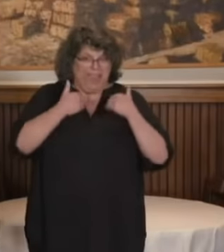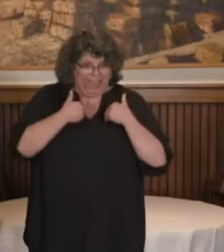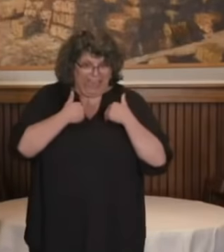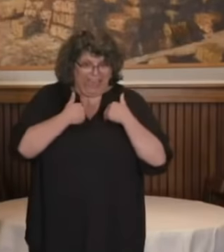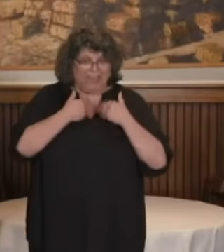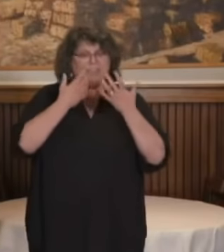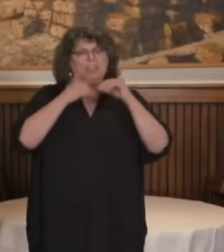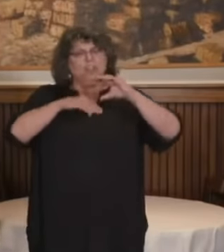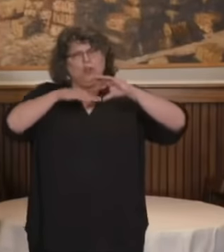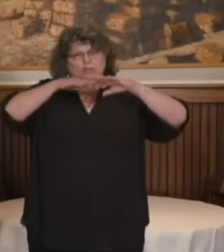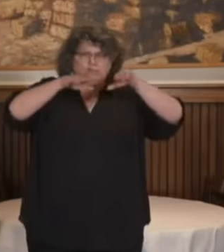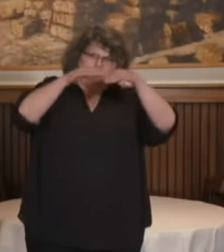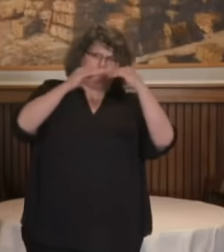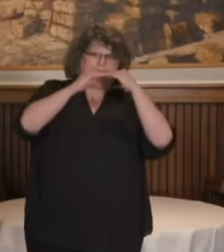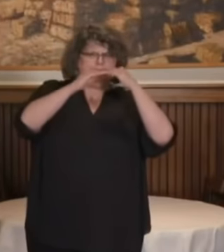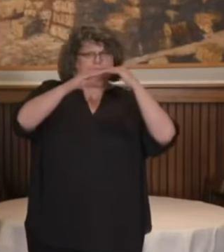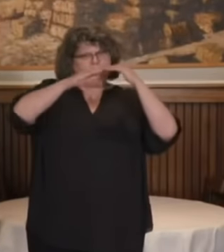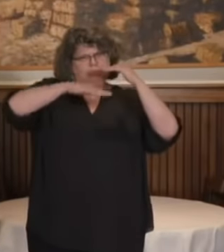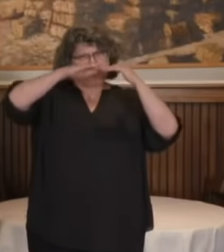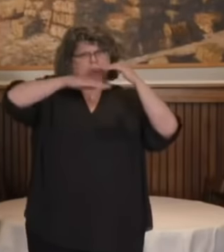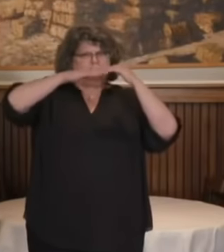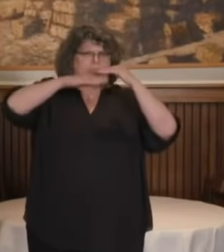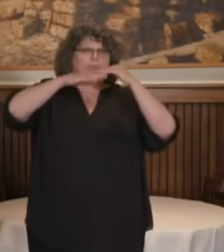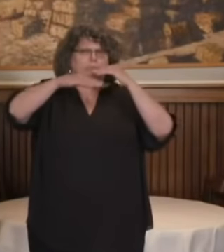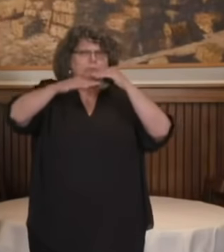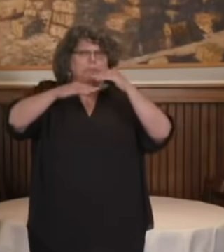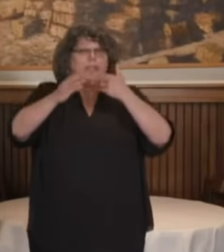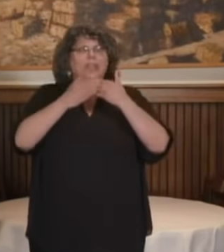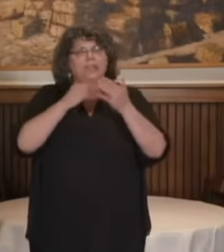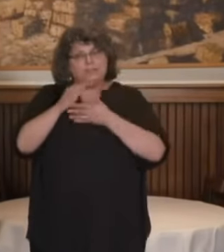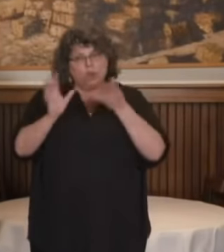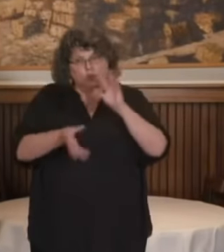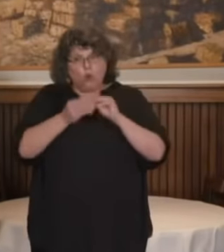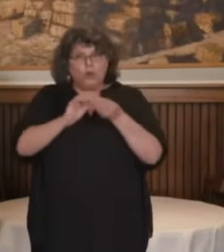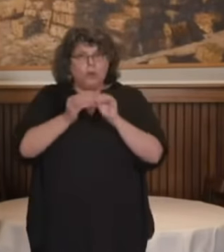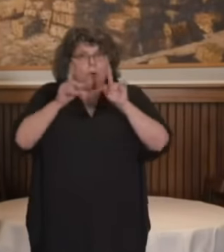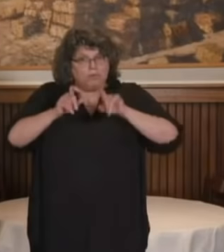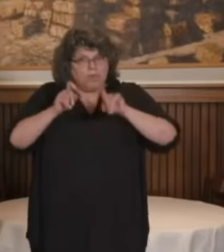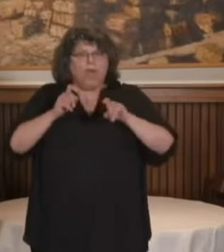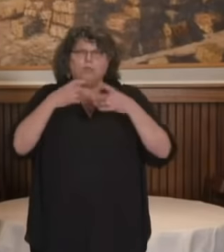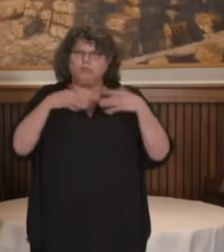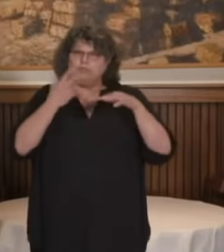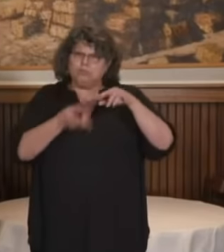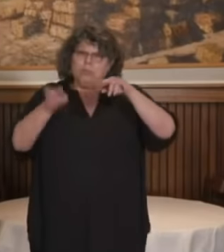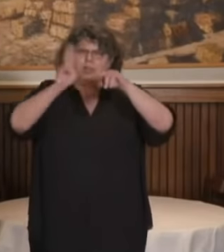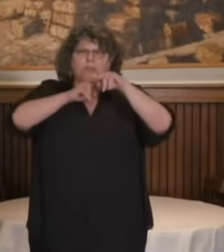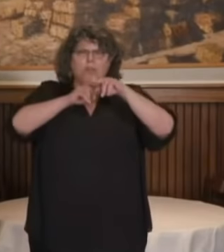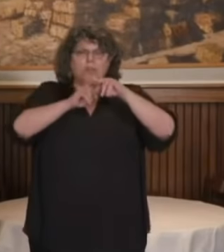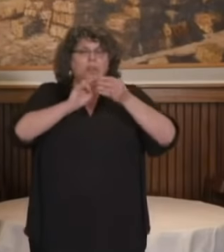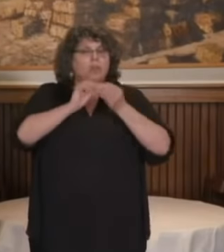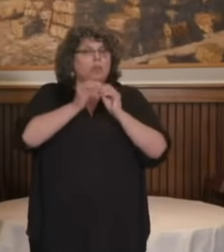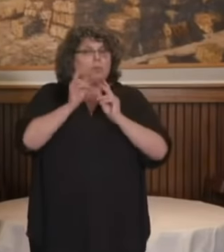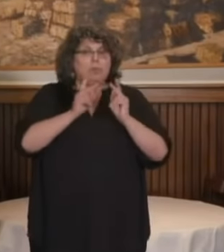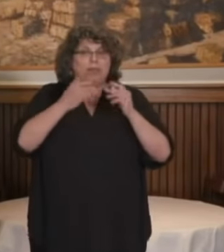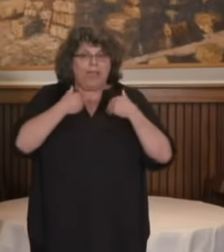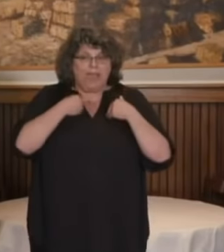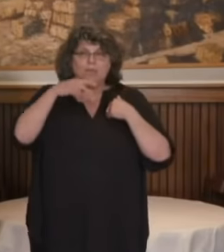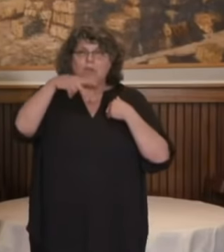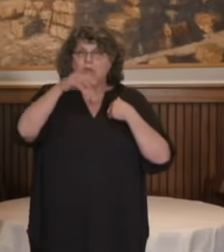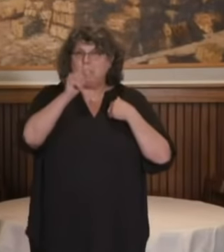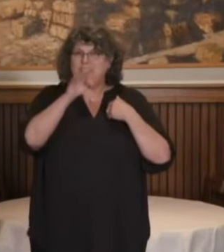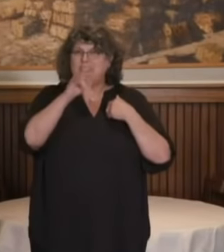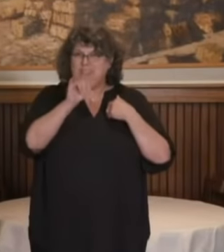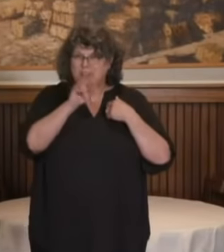range, even though the total number, the denominator of tests, is substantially increased. So positivity rate is an important